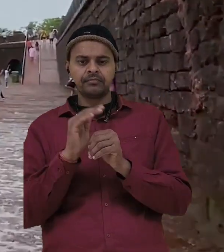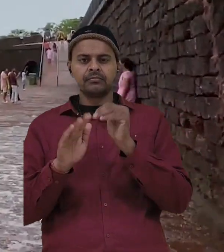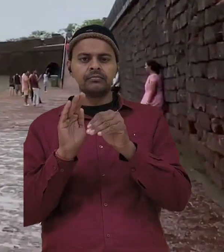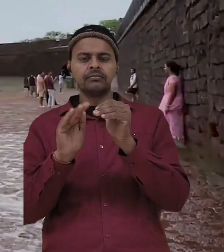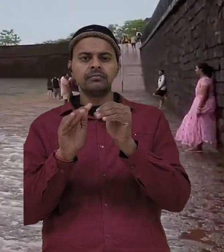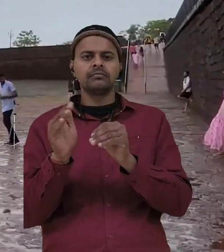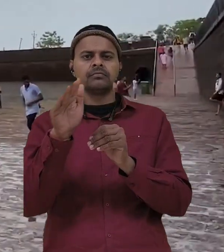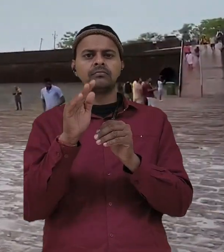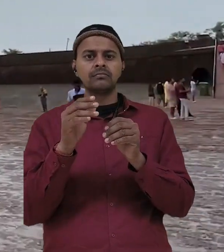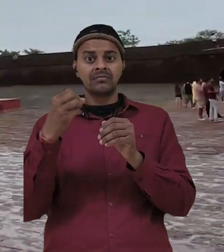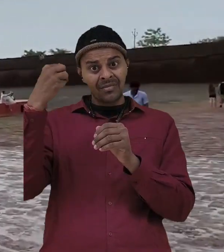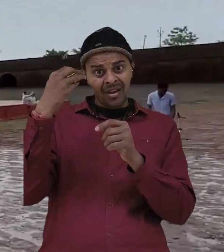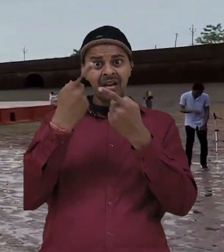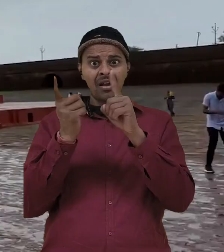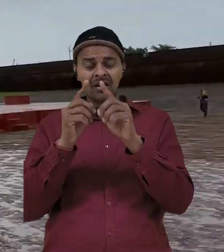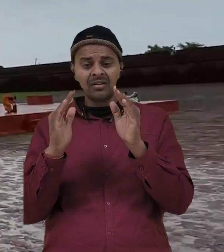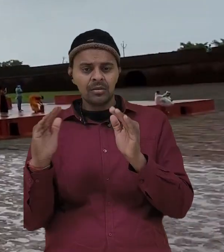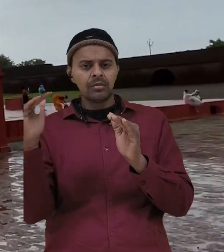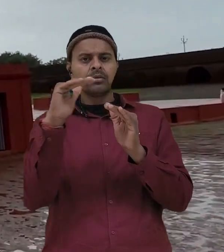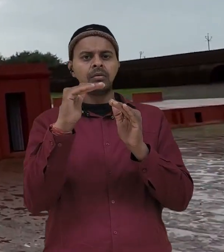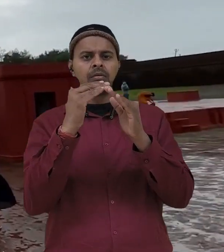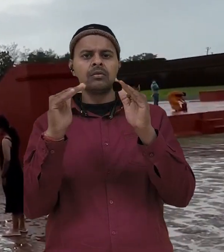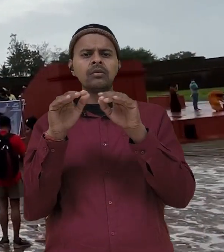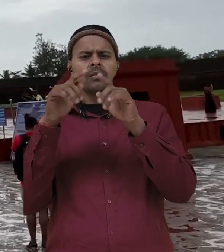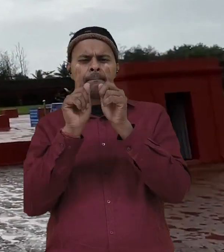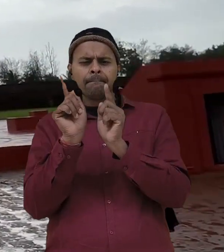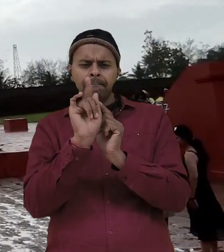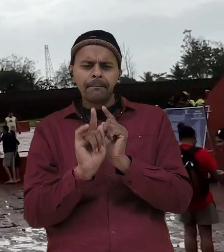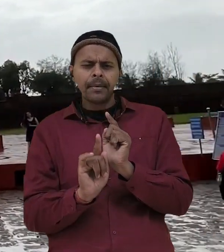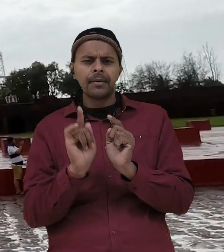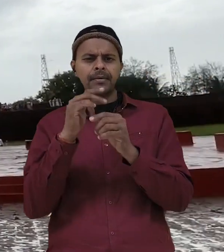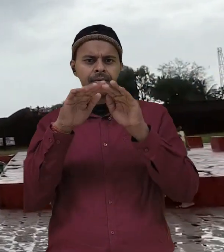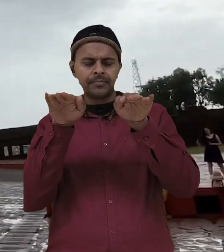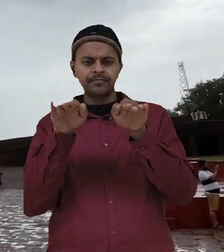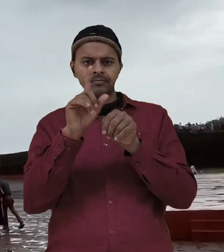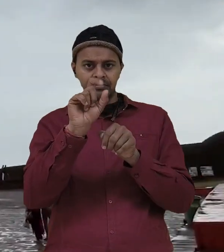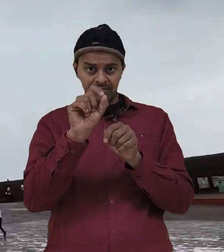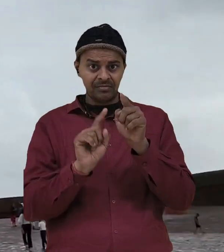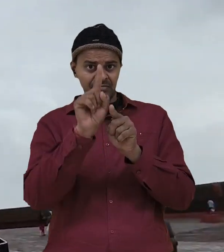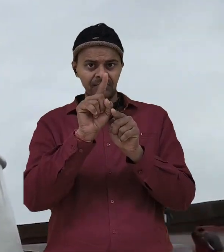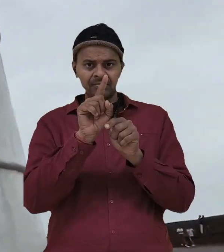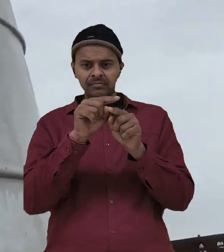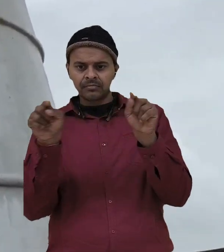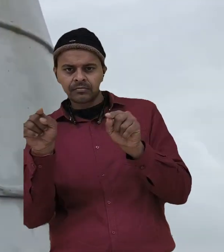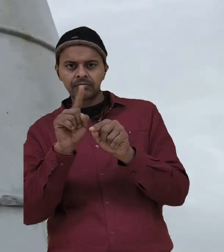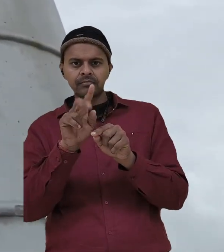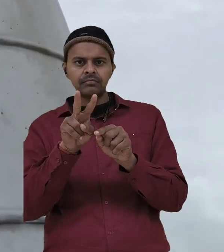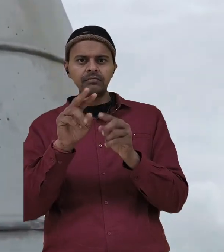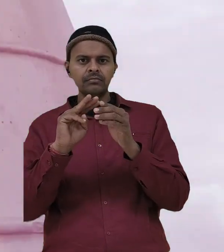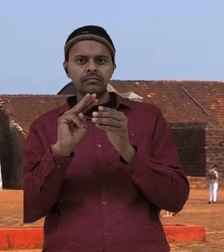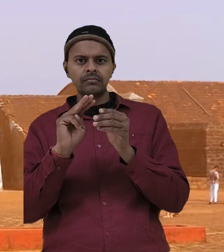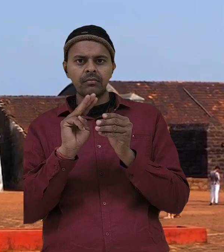upwards, measures 10 meters tall, and has a diameter of 12 meters. The exact date of the construction